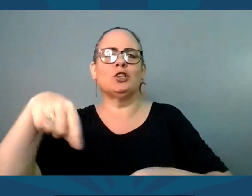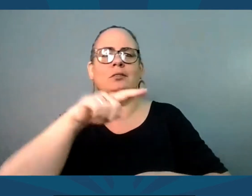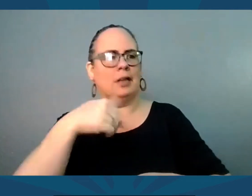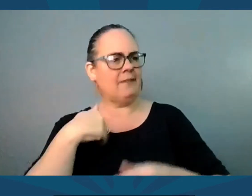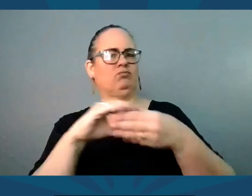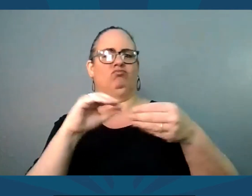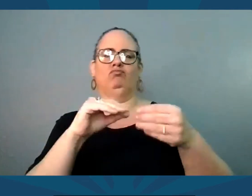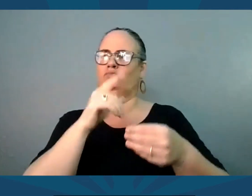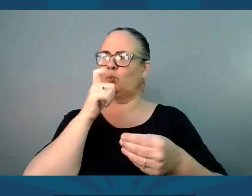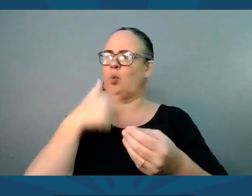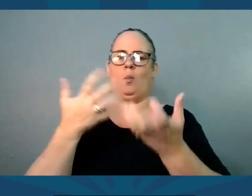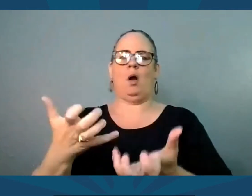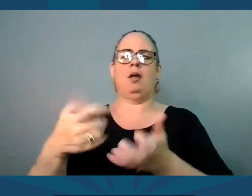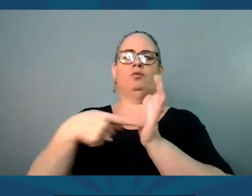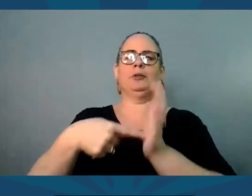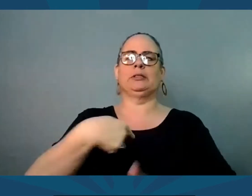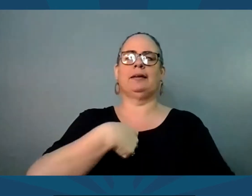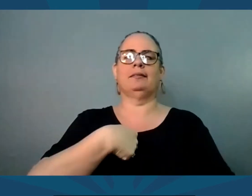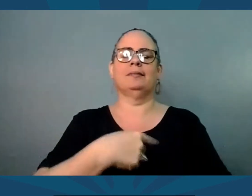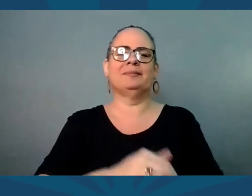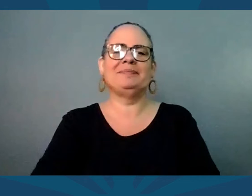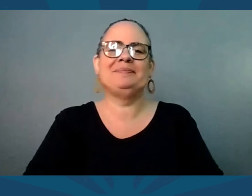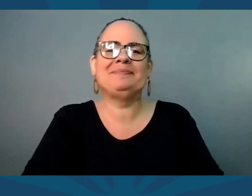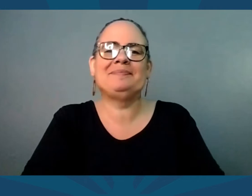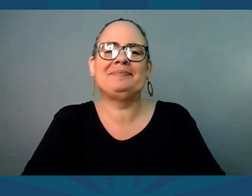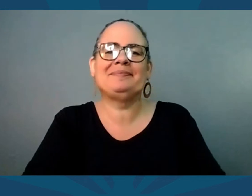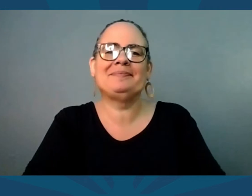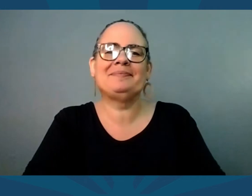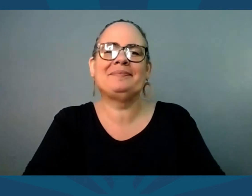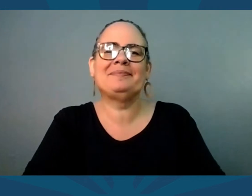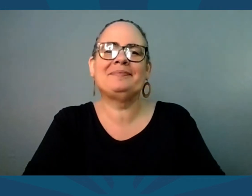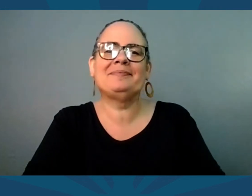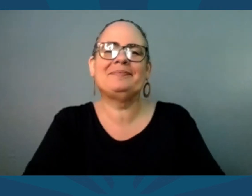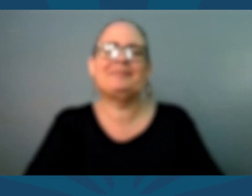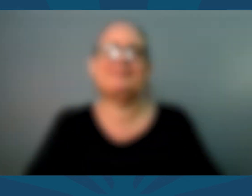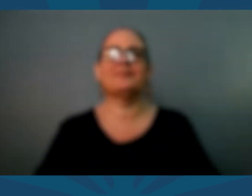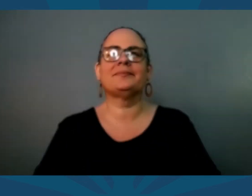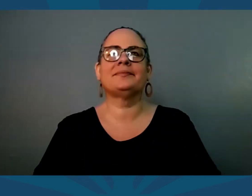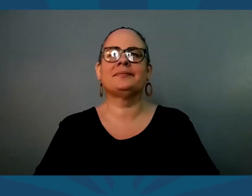Voting in a primary election ensures voters have a say in who represents them.